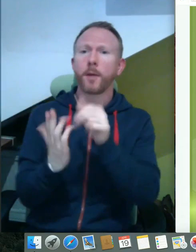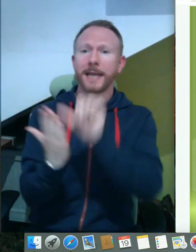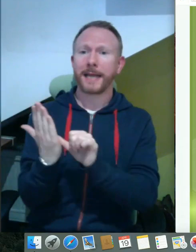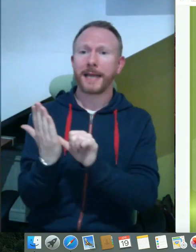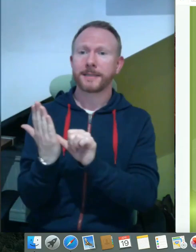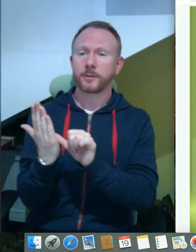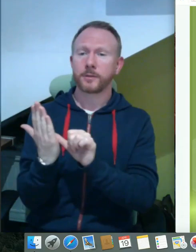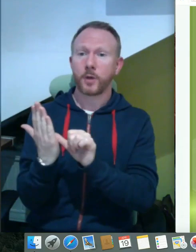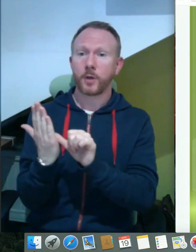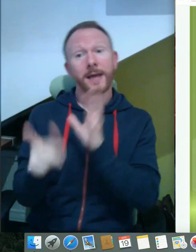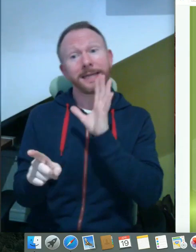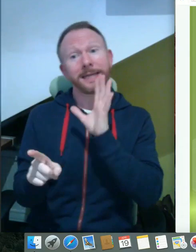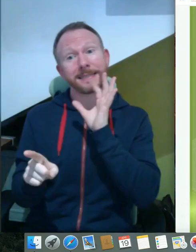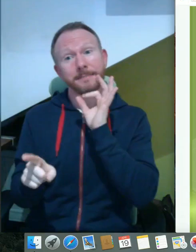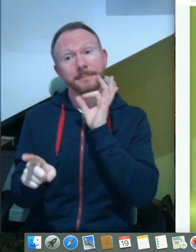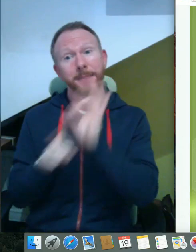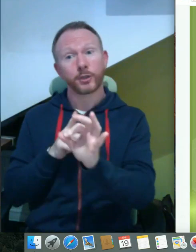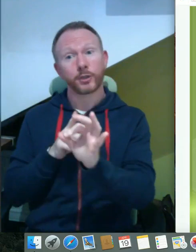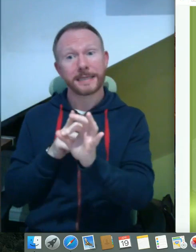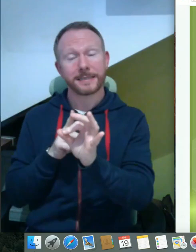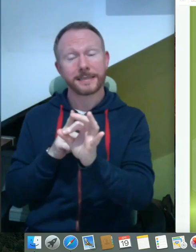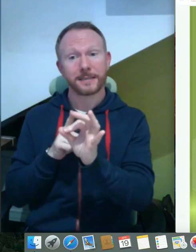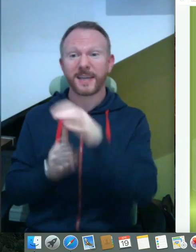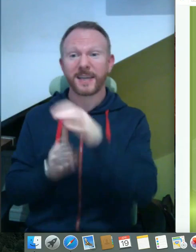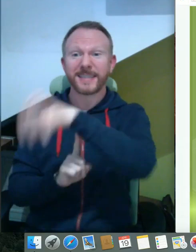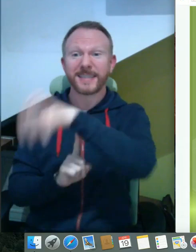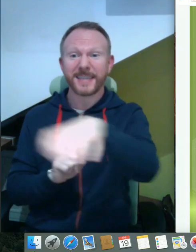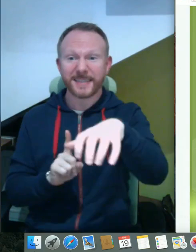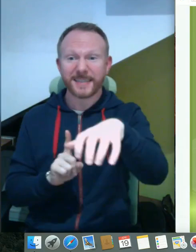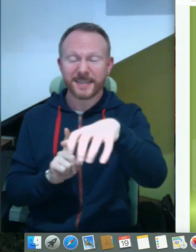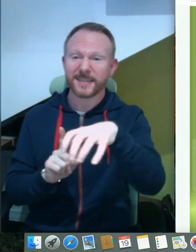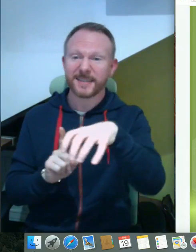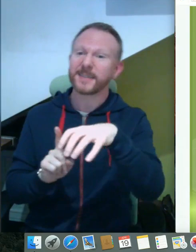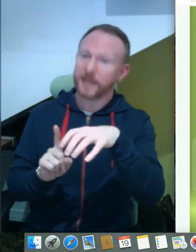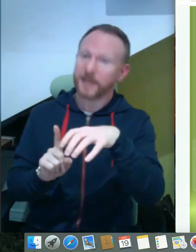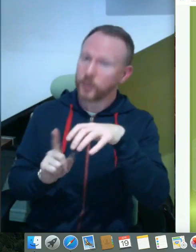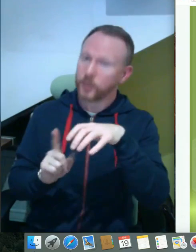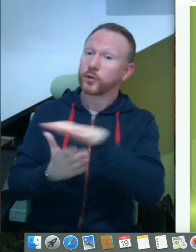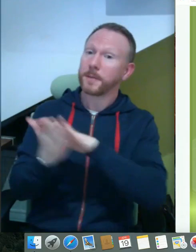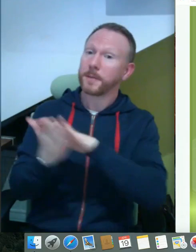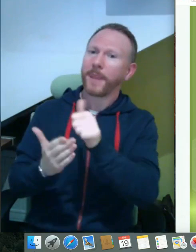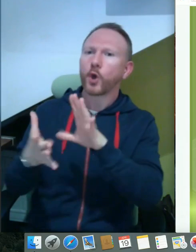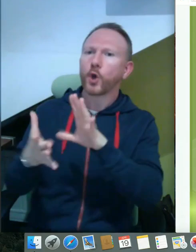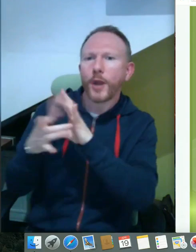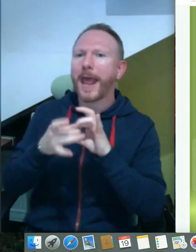he sees, of building a network, and who would be good to network with.